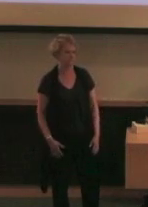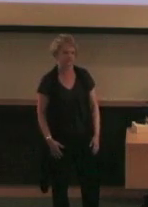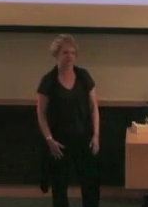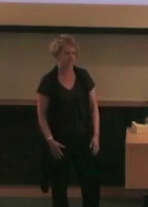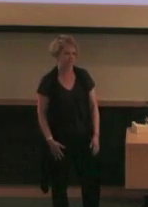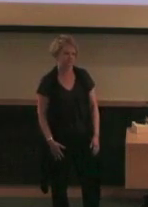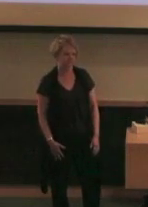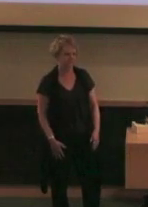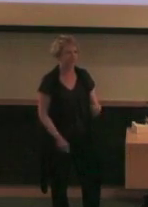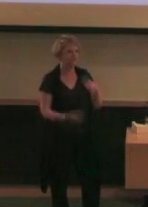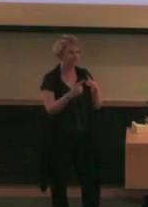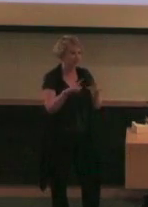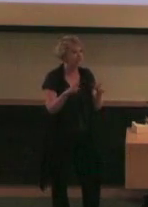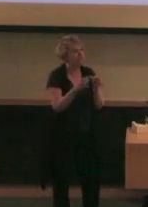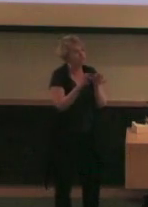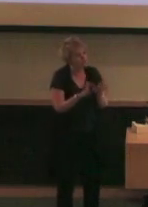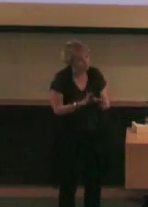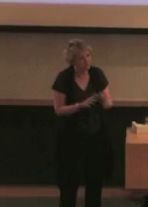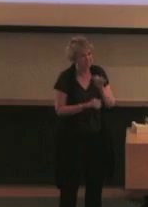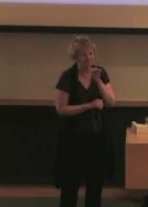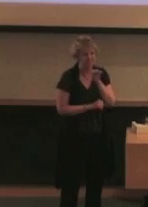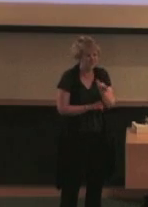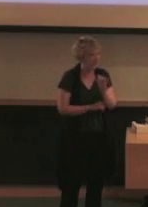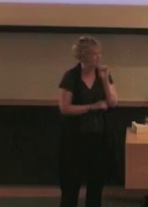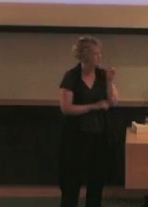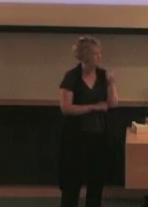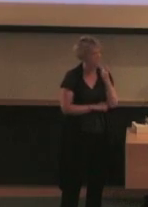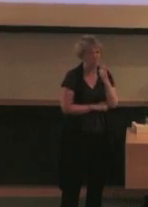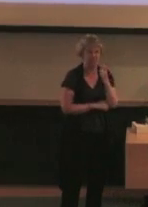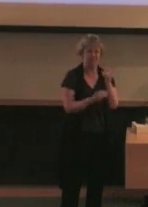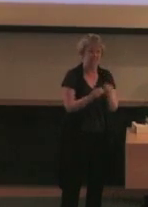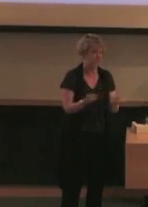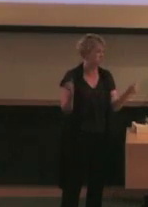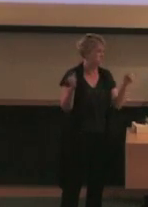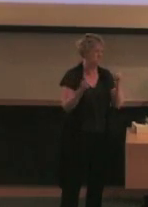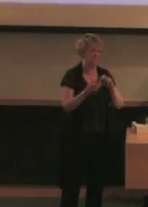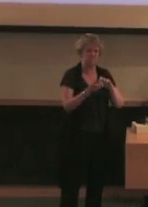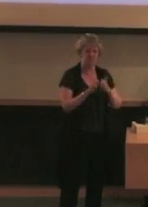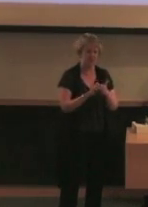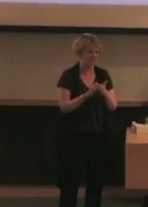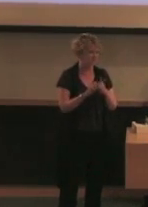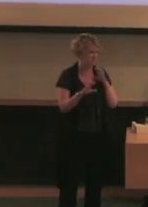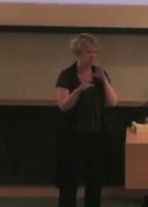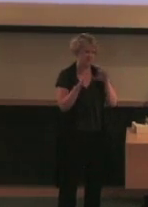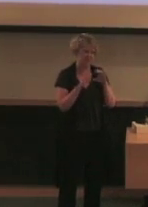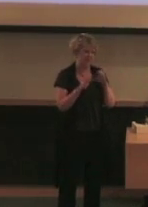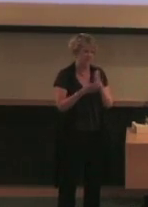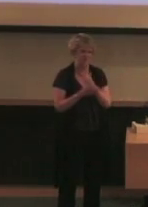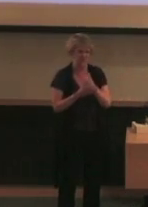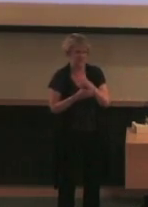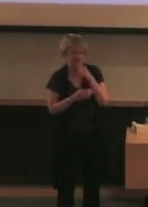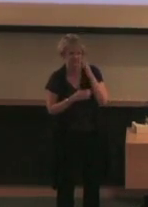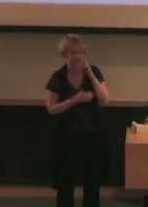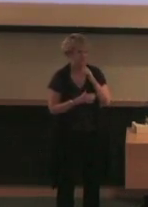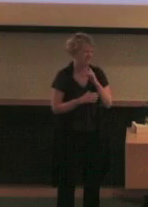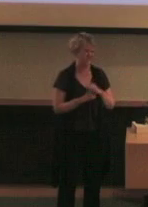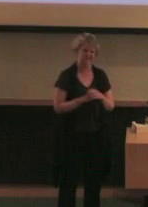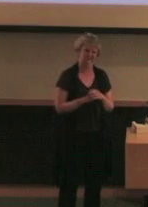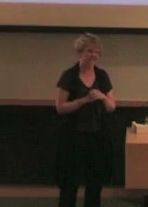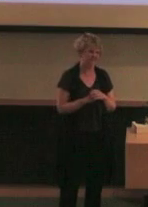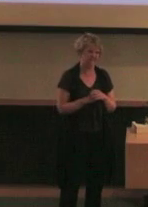Well, sign language interpreters are not the only solution to solve the communication barriers between deaf and hearing